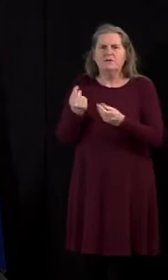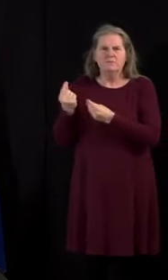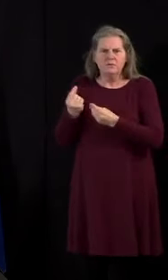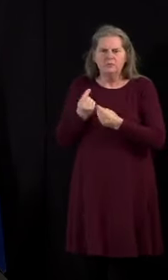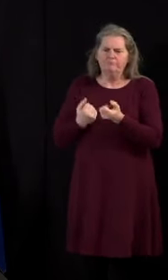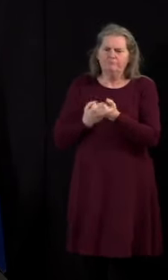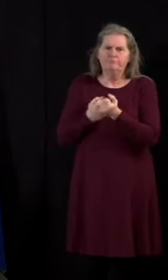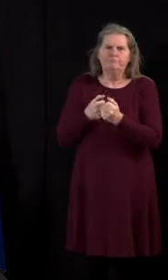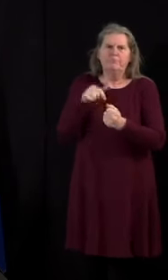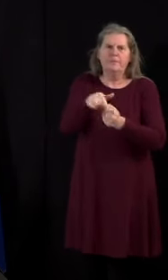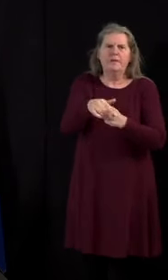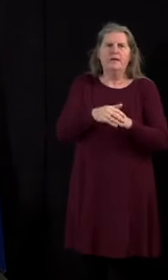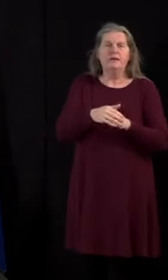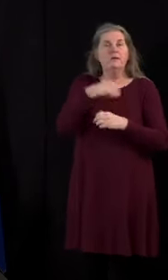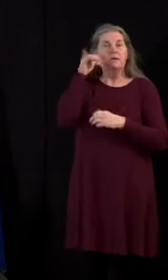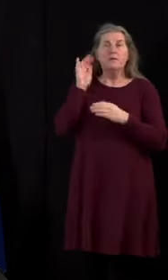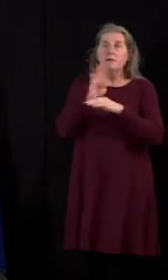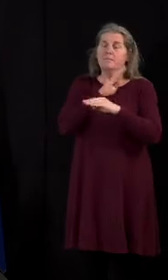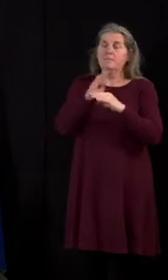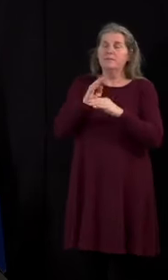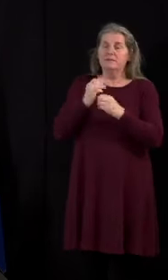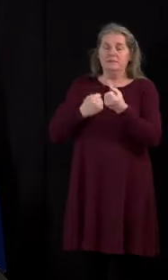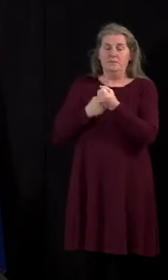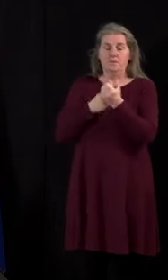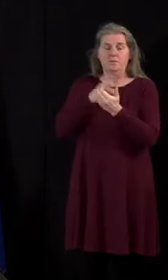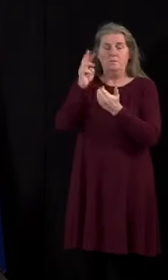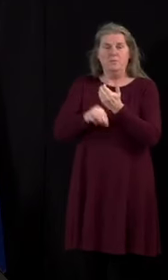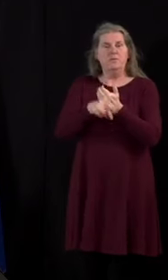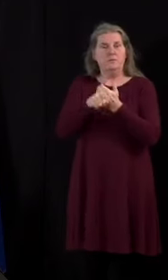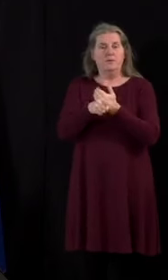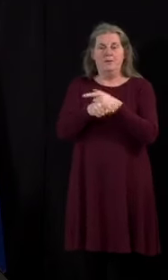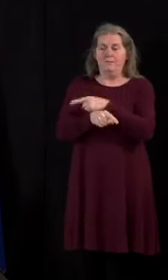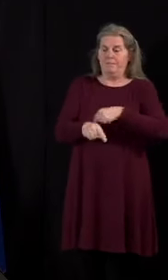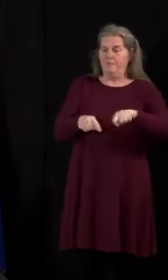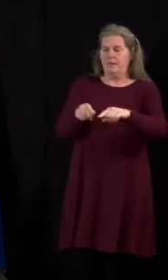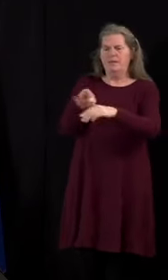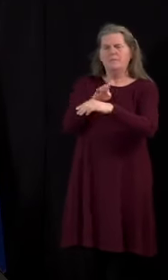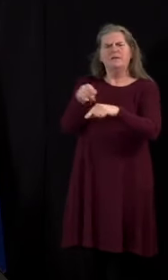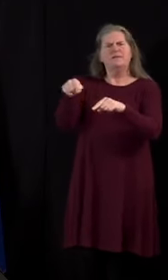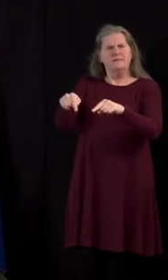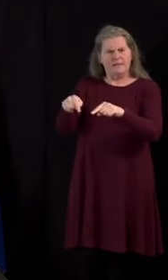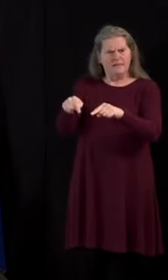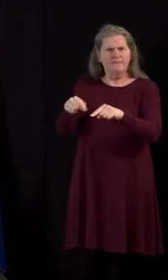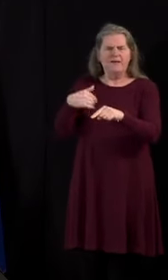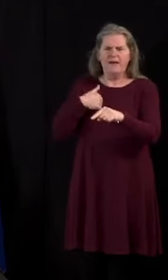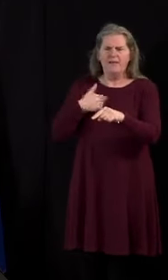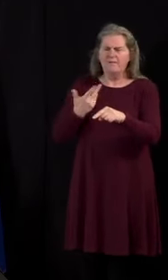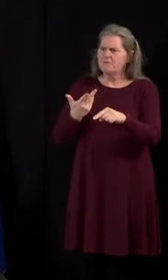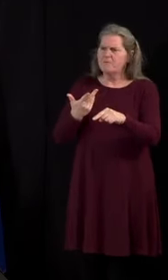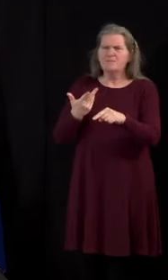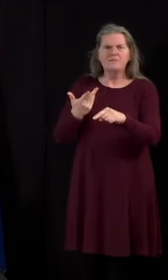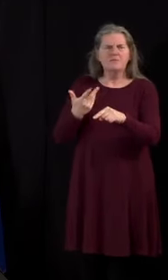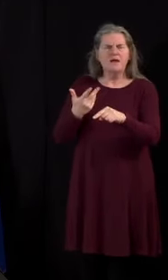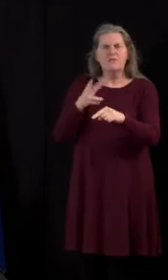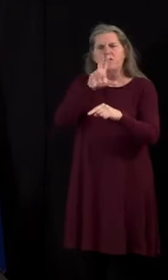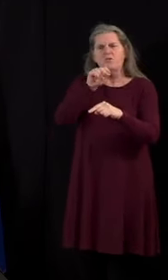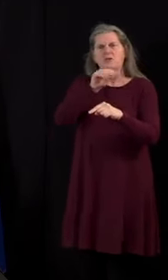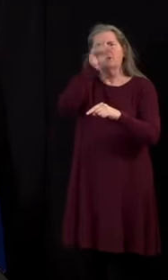The Yukon Business Relief Program is for Yukon businesses that have experienced at least